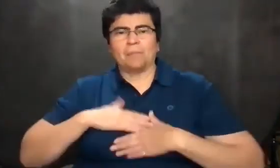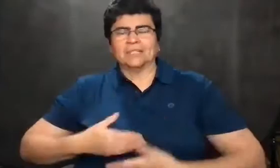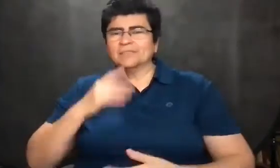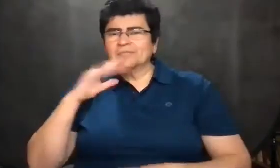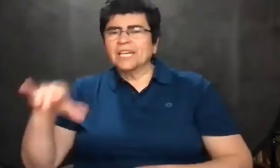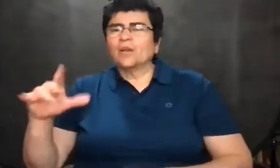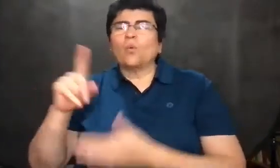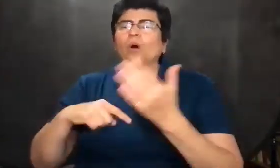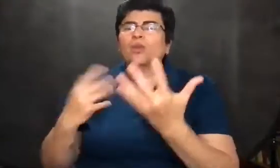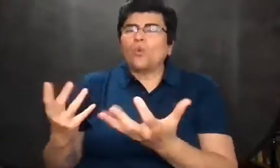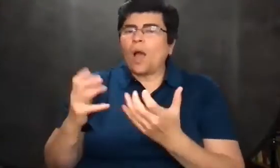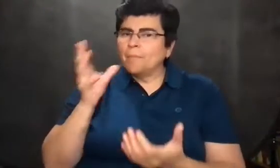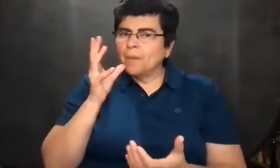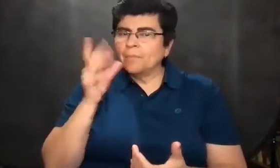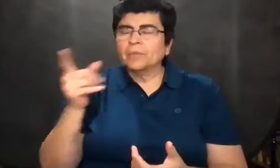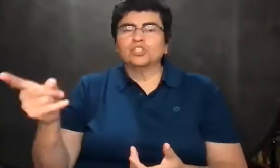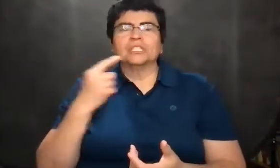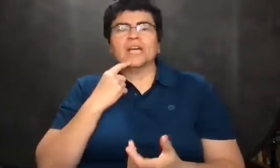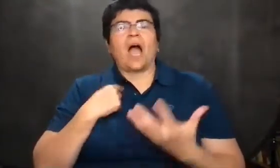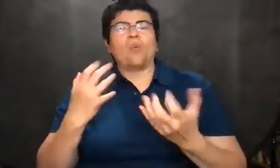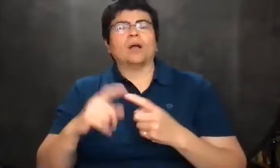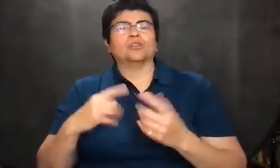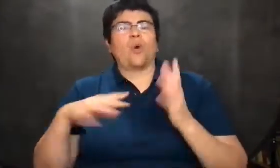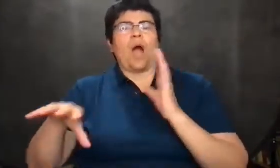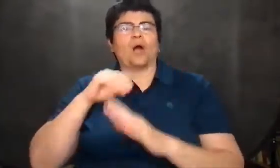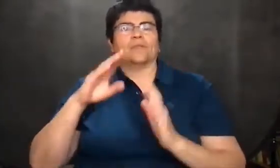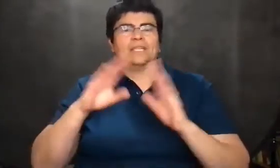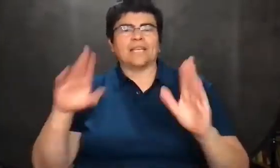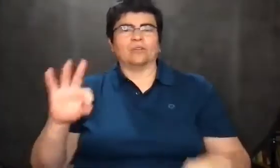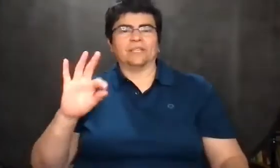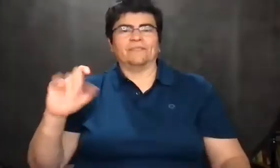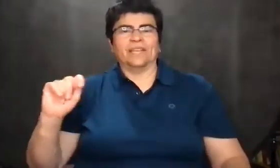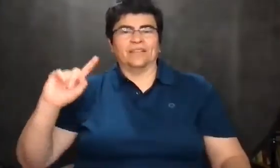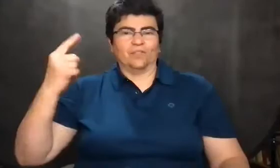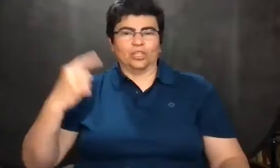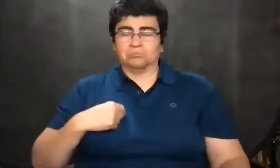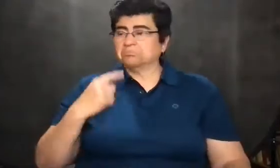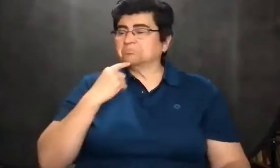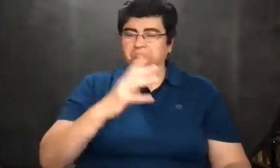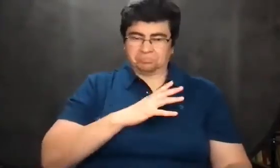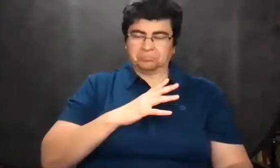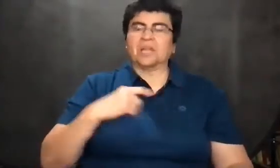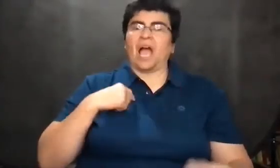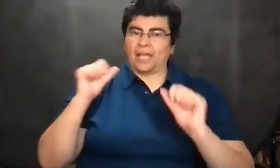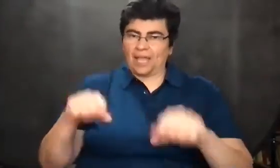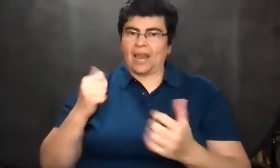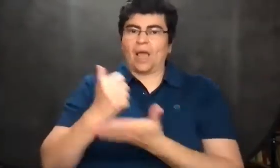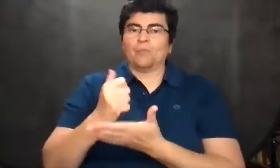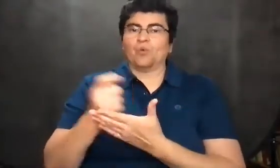like, Mom? And she said, "I want to go out of this house feet first." And I said, "I'm in a position to make that happen." And my